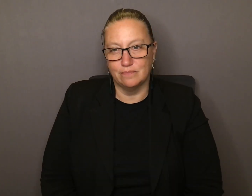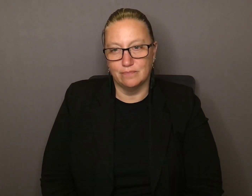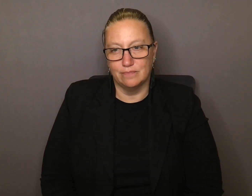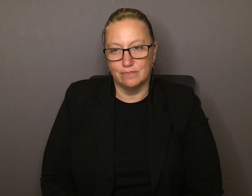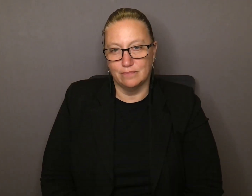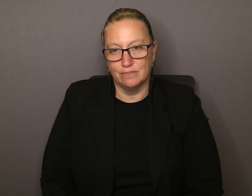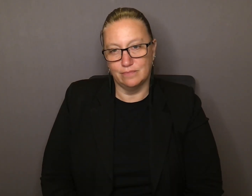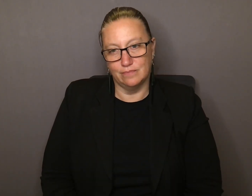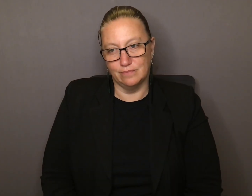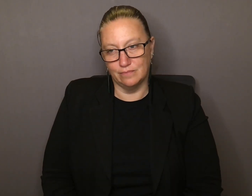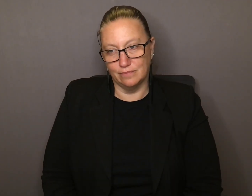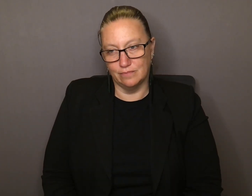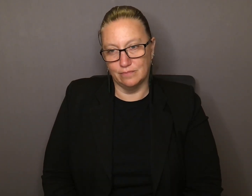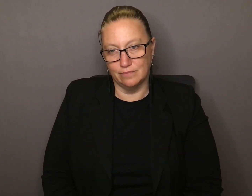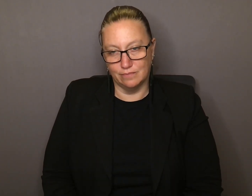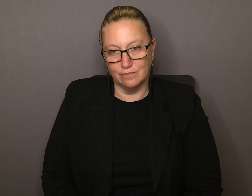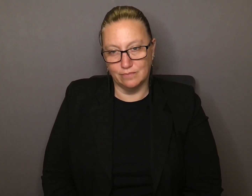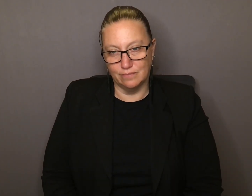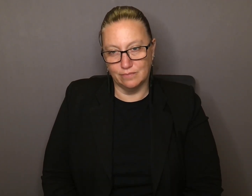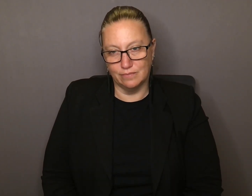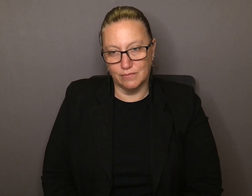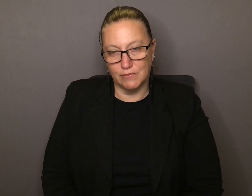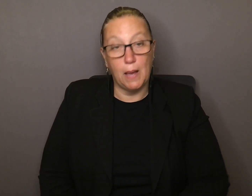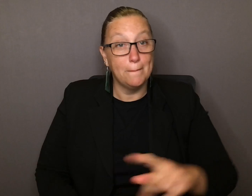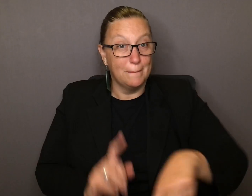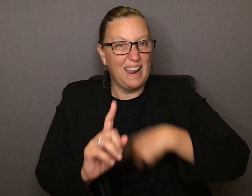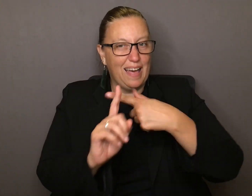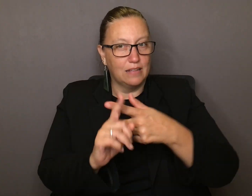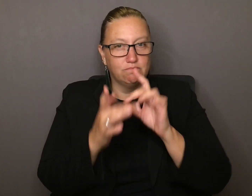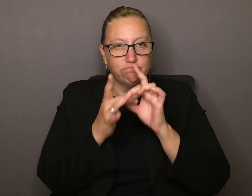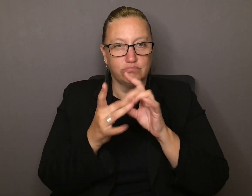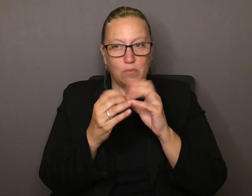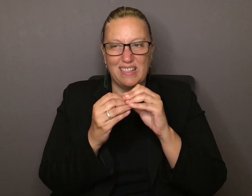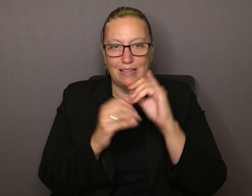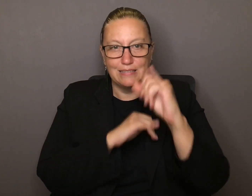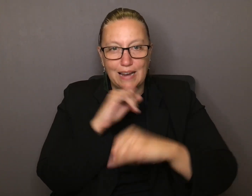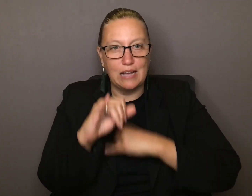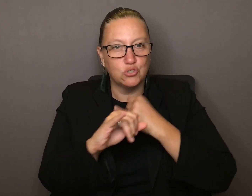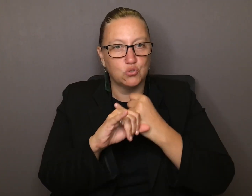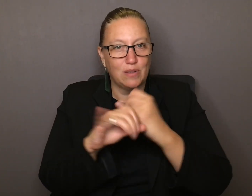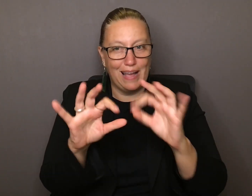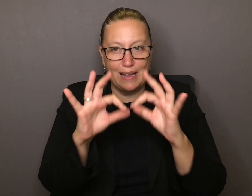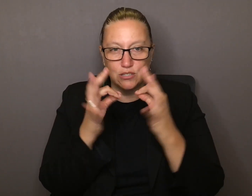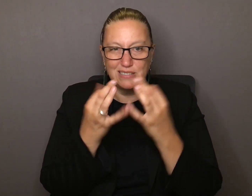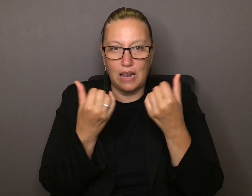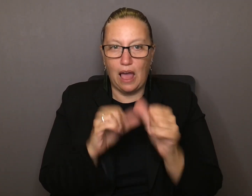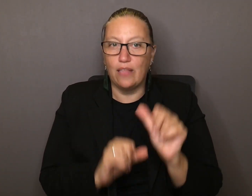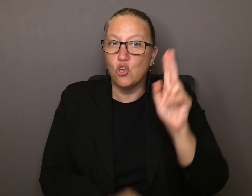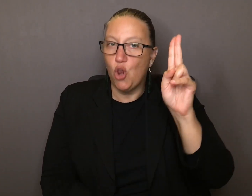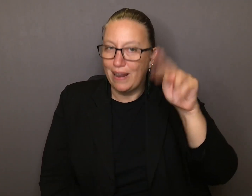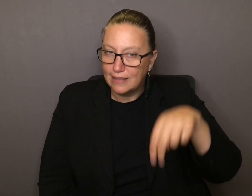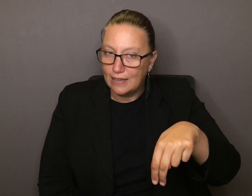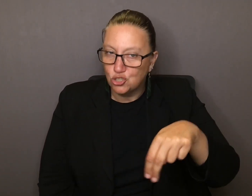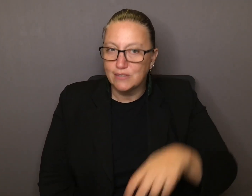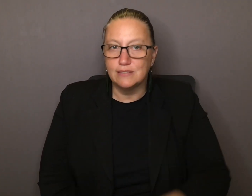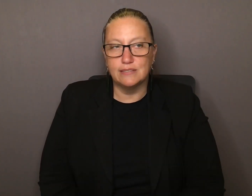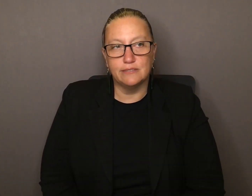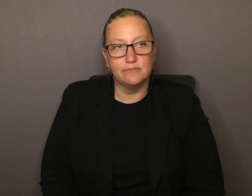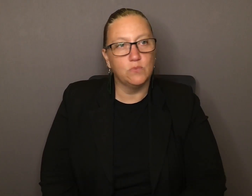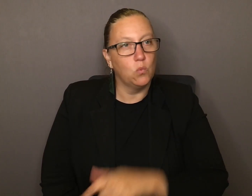as international agencies such as the United Nations. We often work